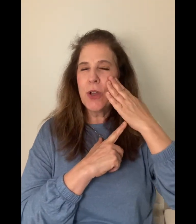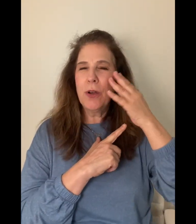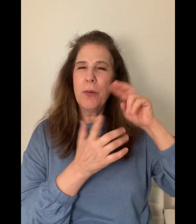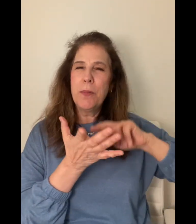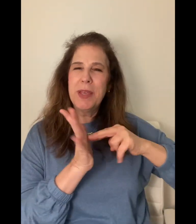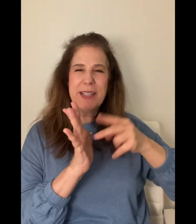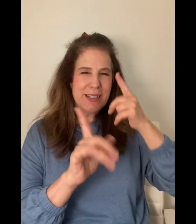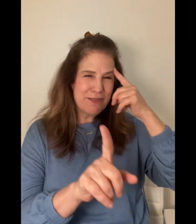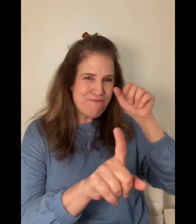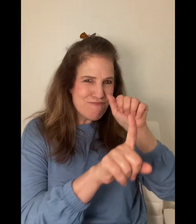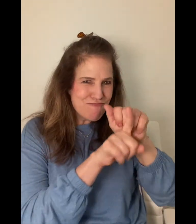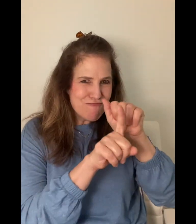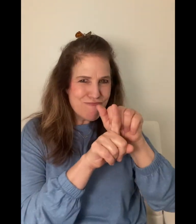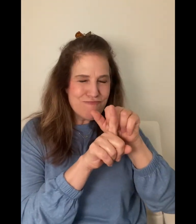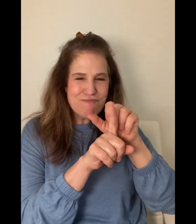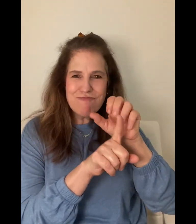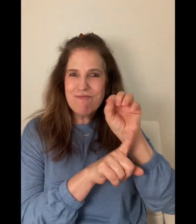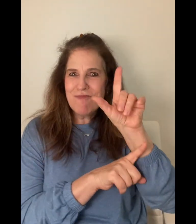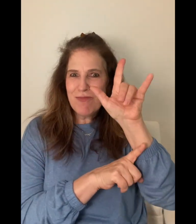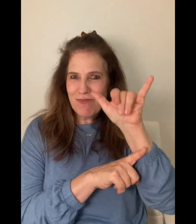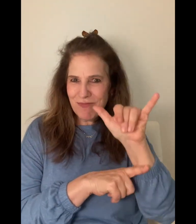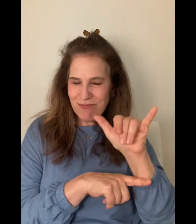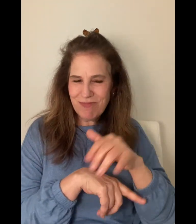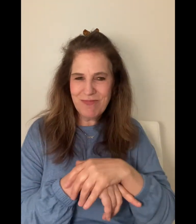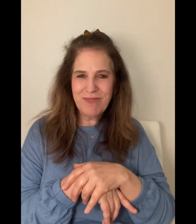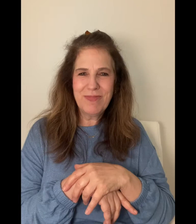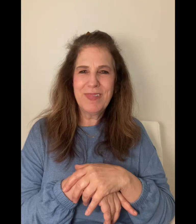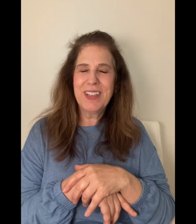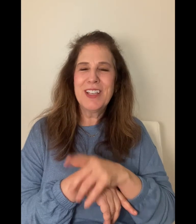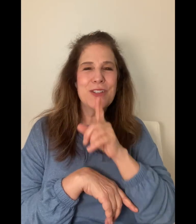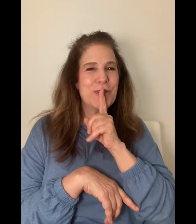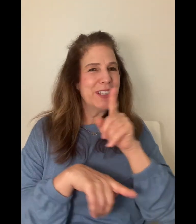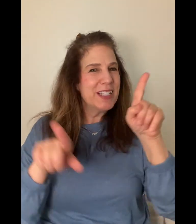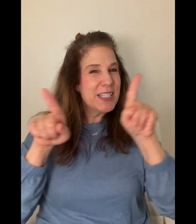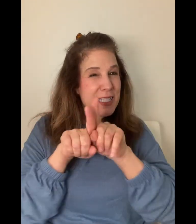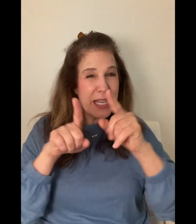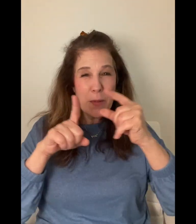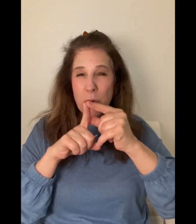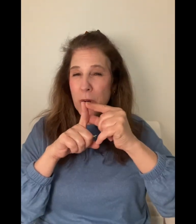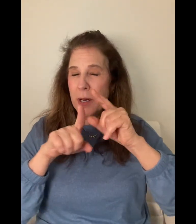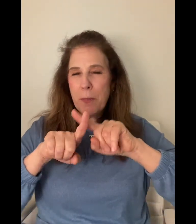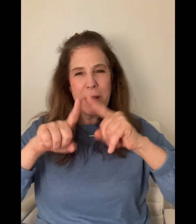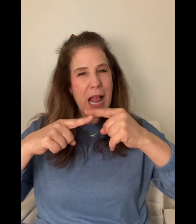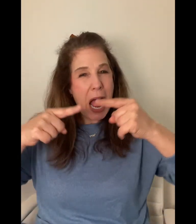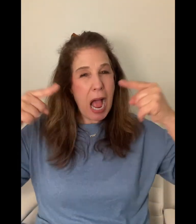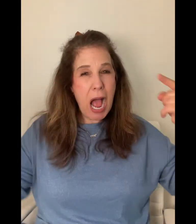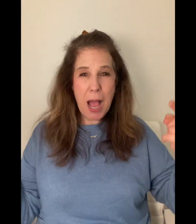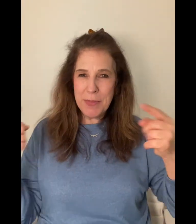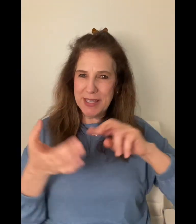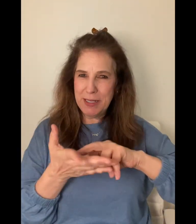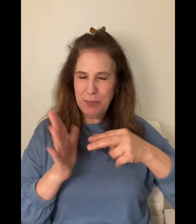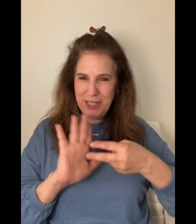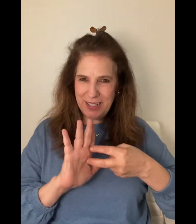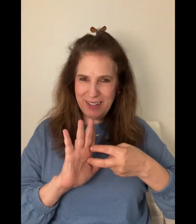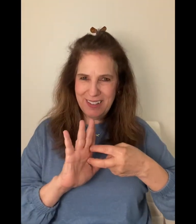However, the story ends that indeed, so once they ate from the tree, they felt they were naked. God said, "Where are you?" Which is a